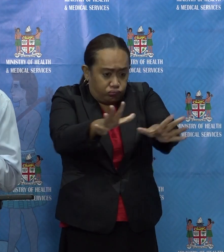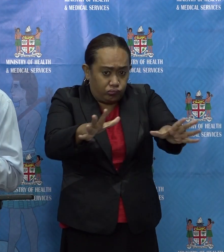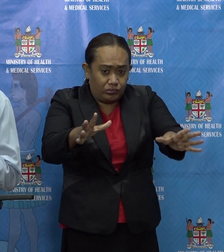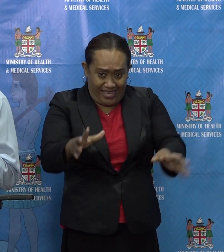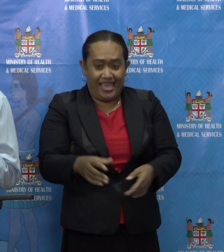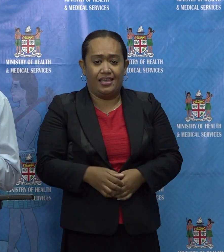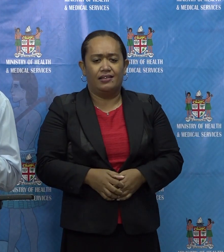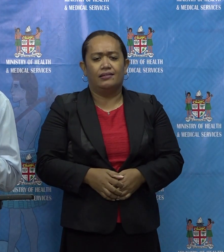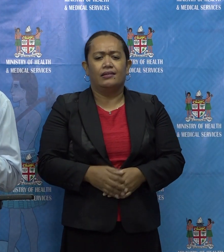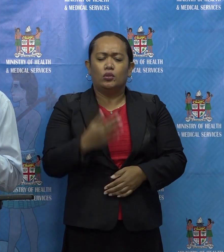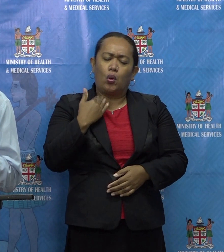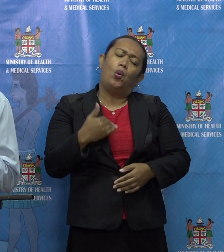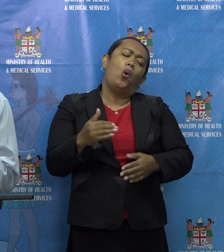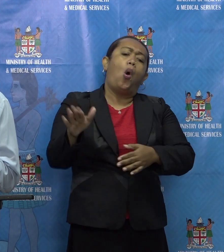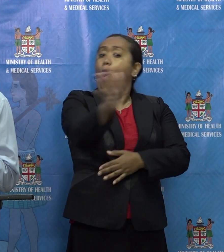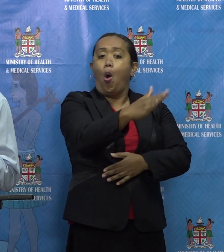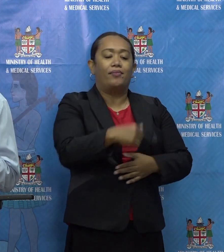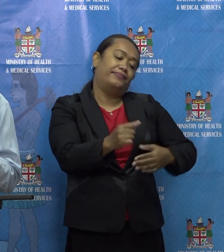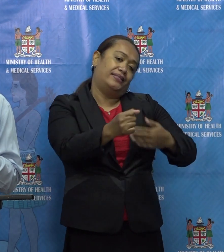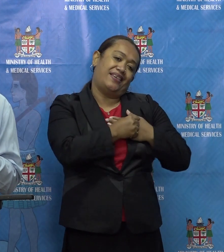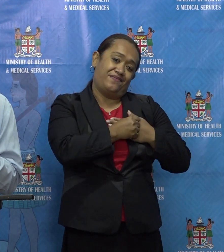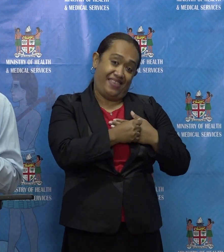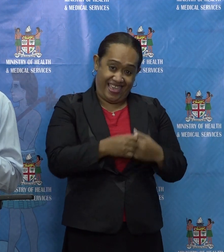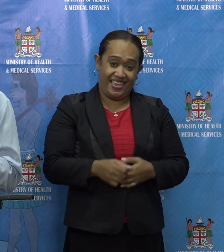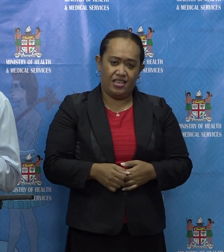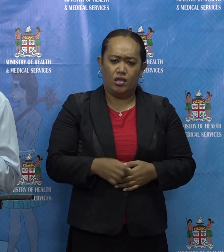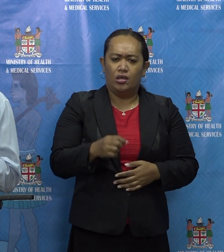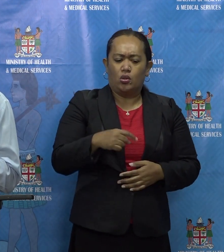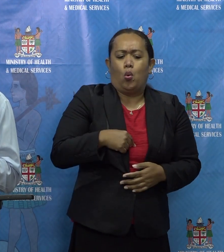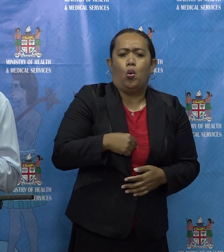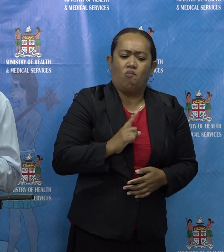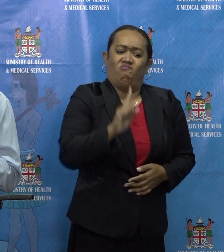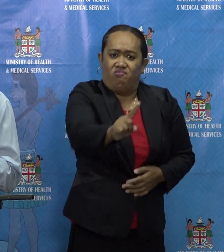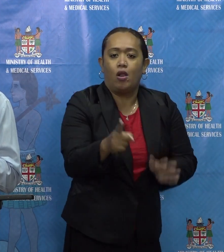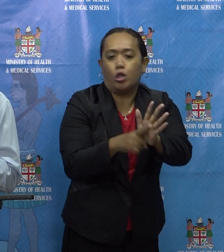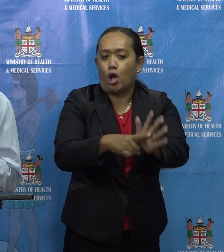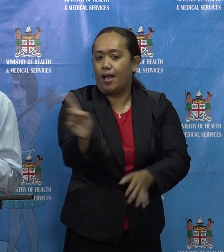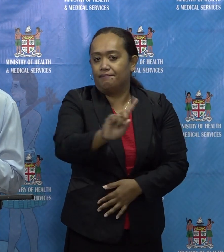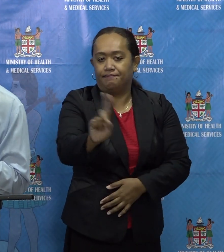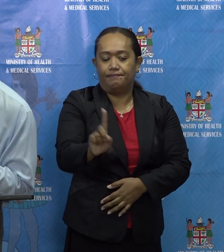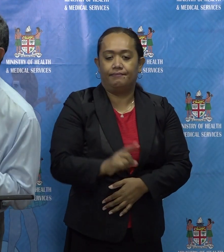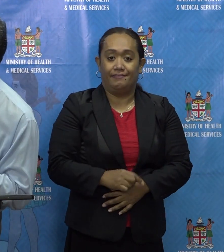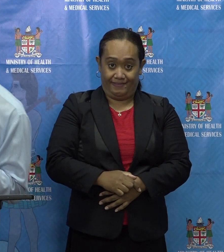and somebody will not have to enter a Lotok Hospital again. Okay.